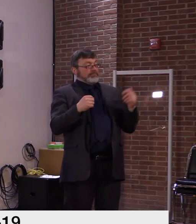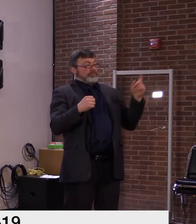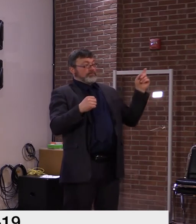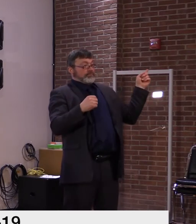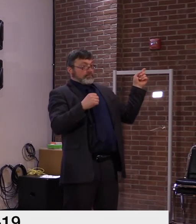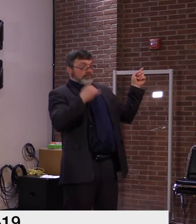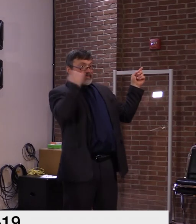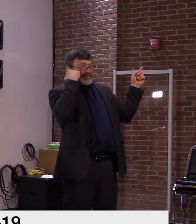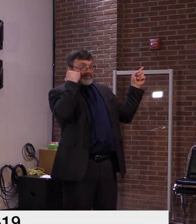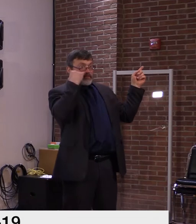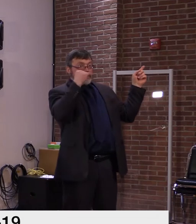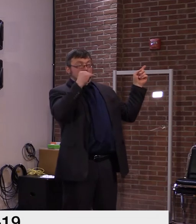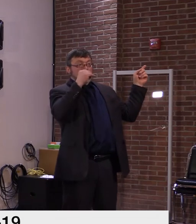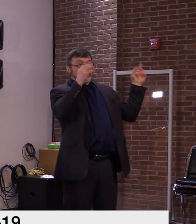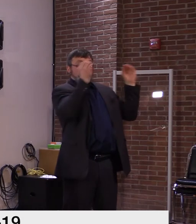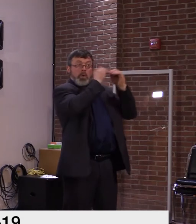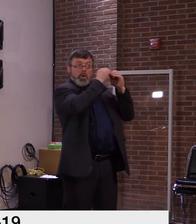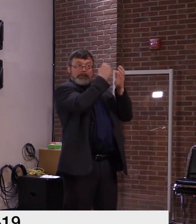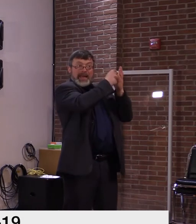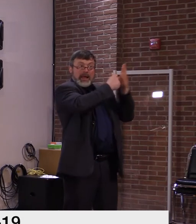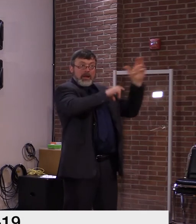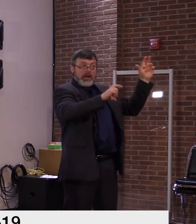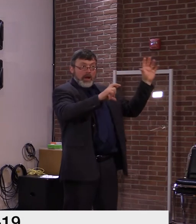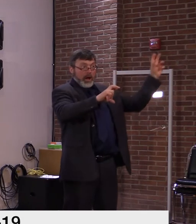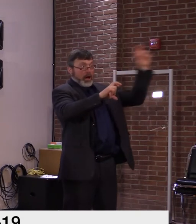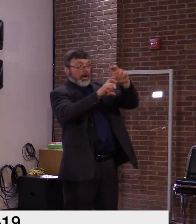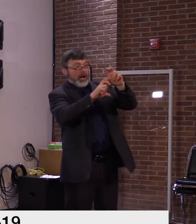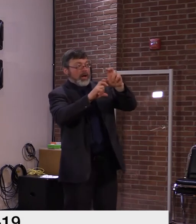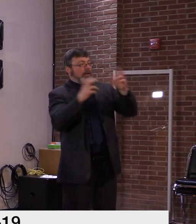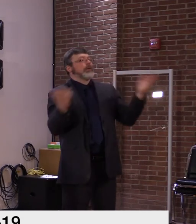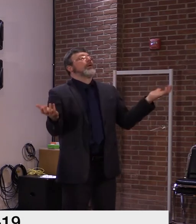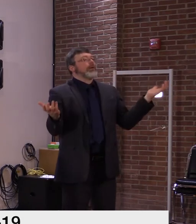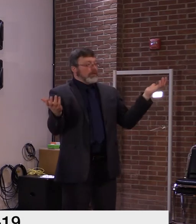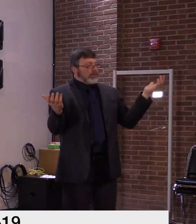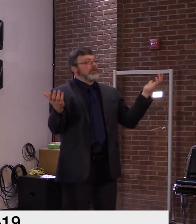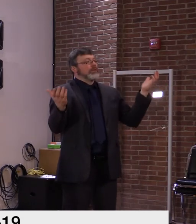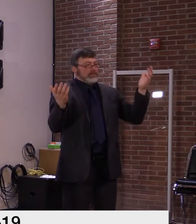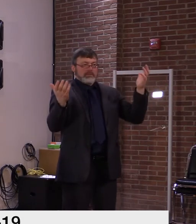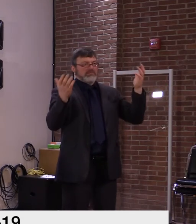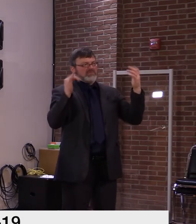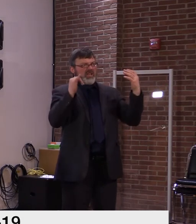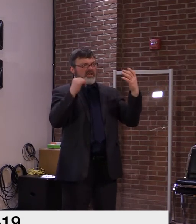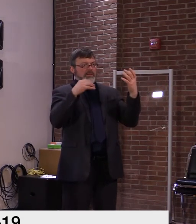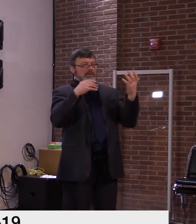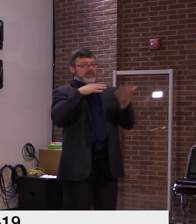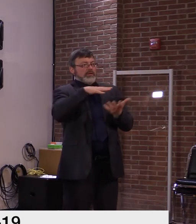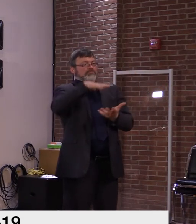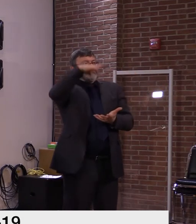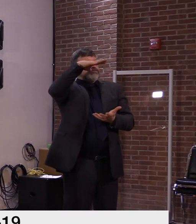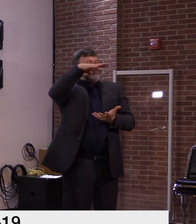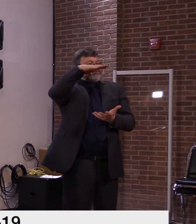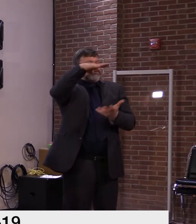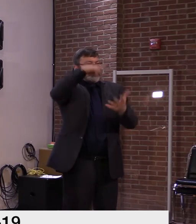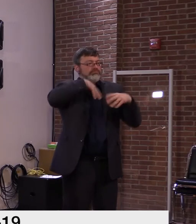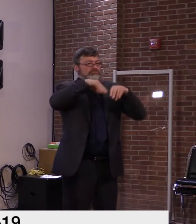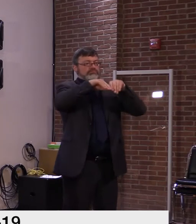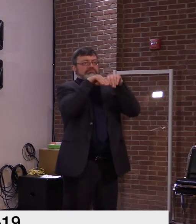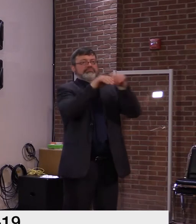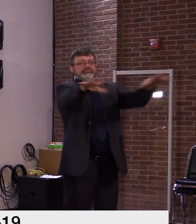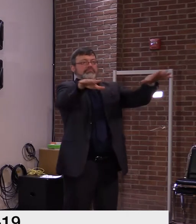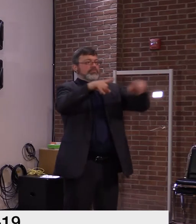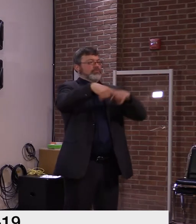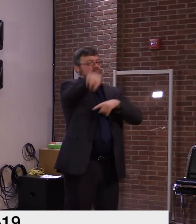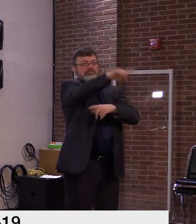feel very confident that the additional funding from the federal government will be sufficient to support our recovery efforts. But the first step